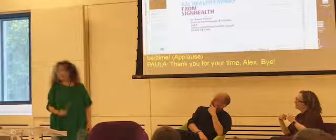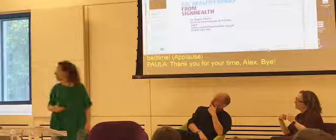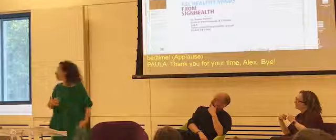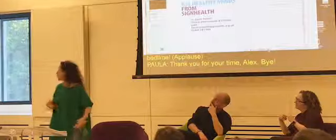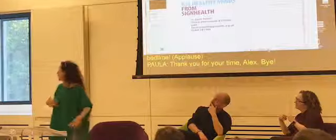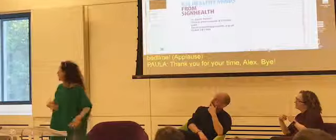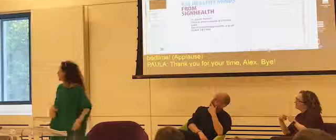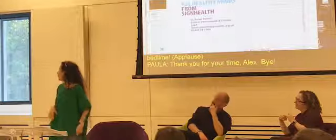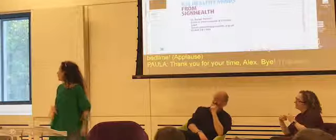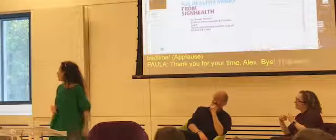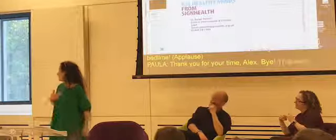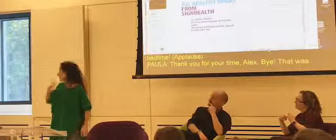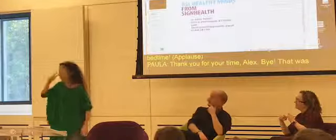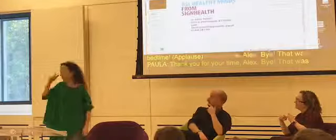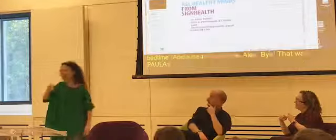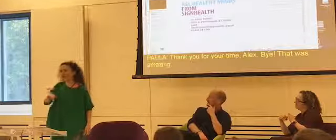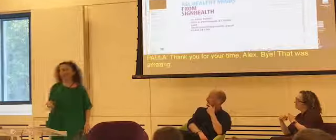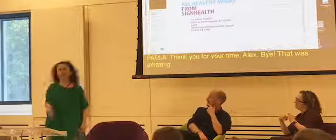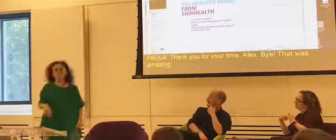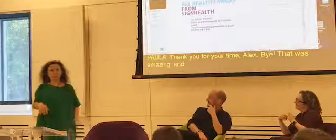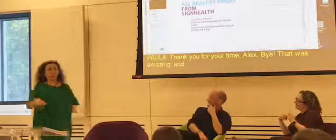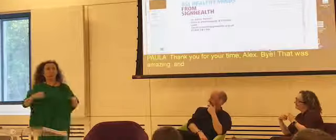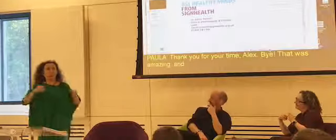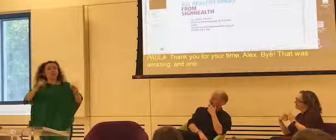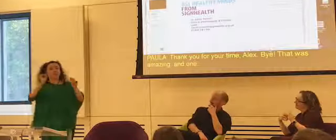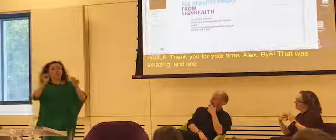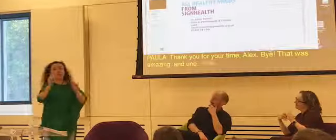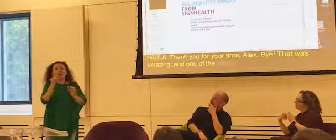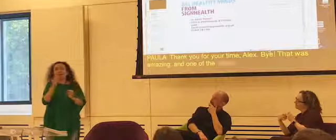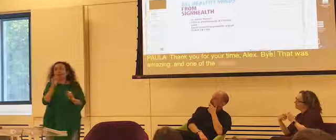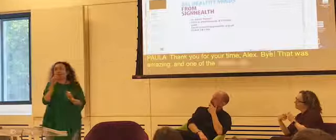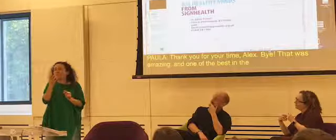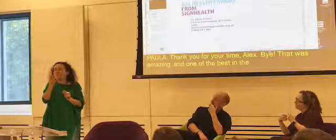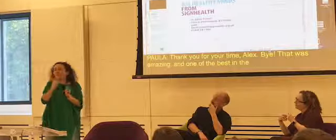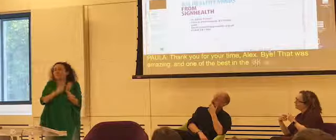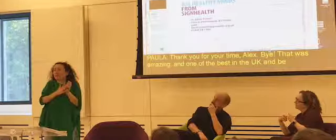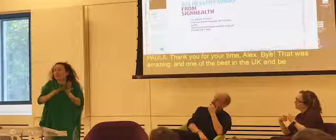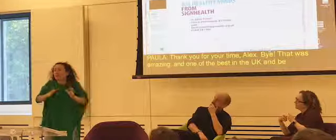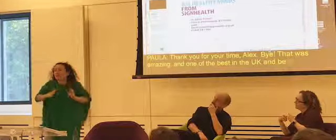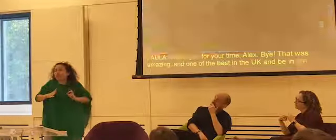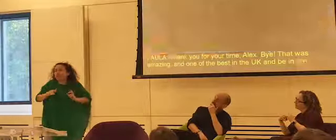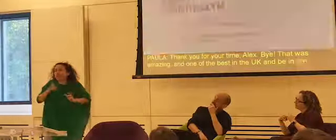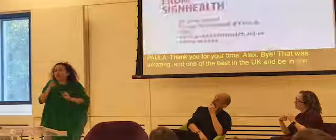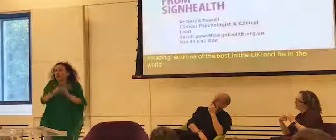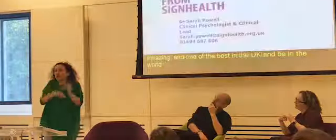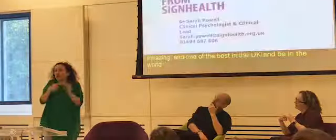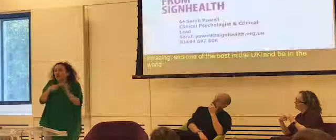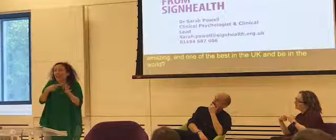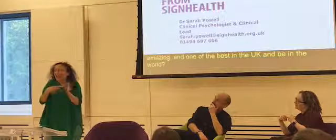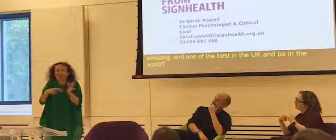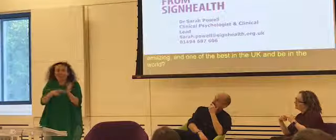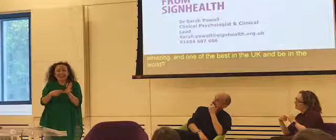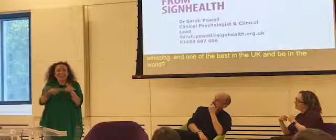amazing, and one of the best in the UK and in the world. Wow. Okay, let's have a 5-minute